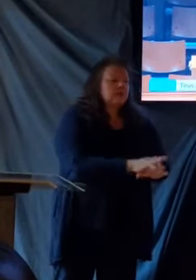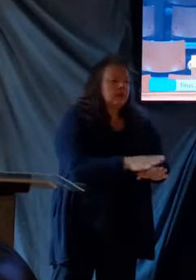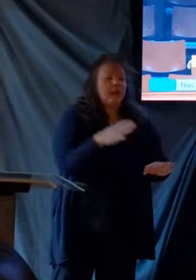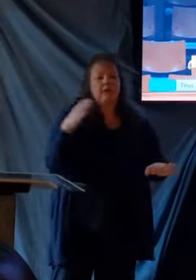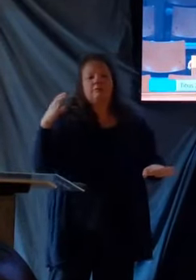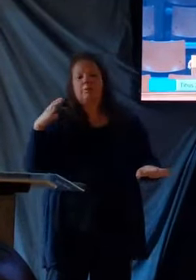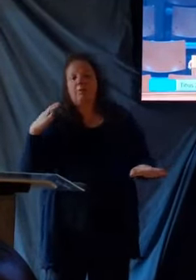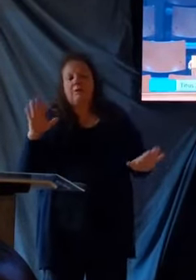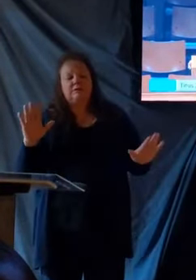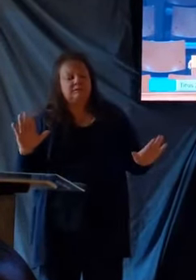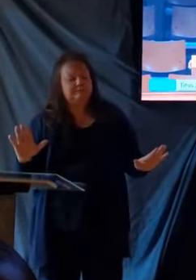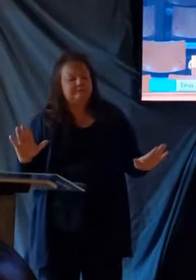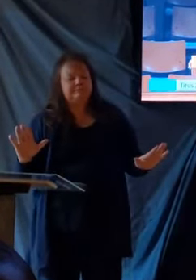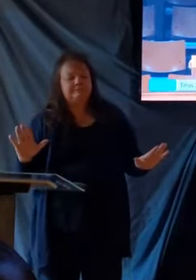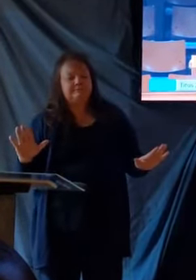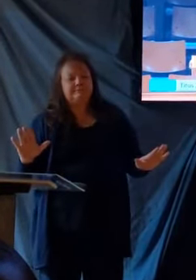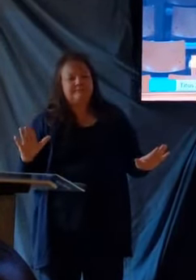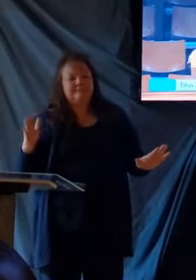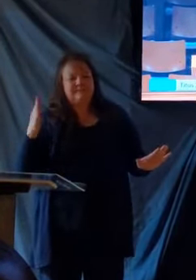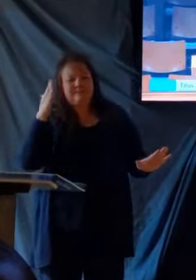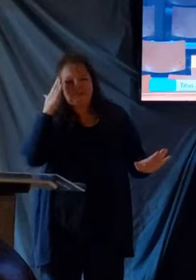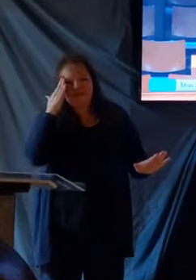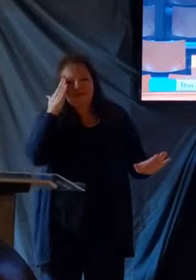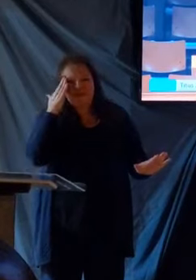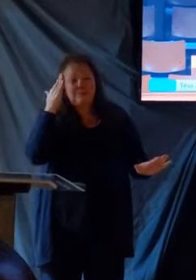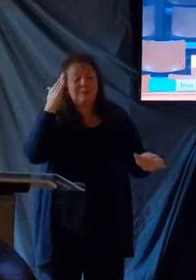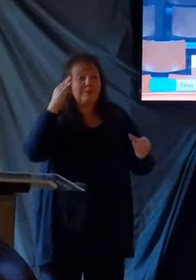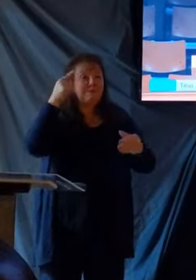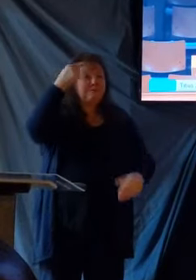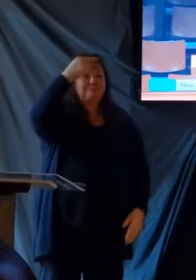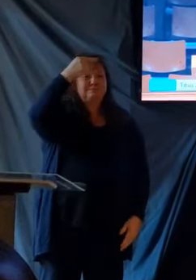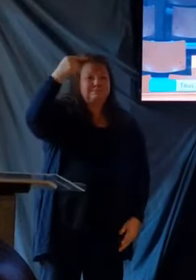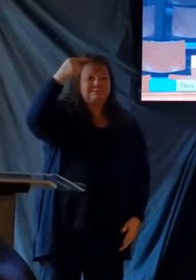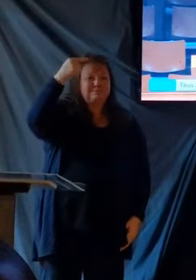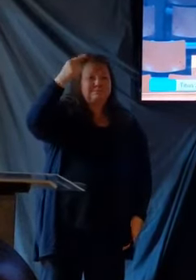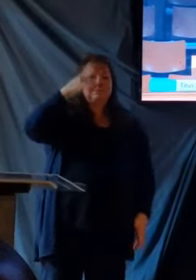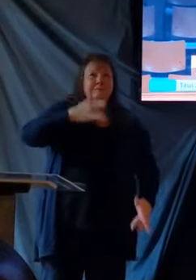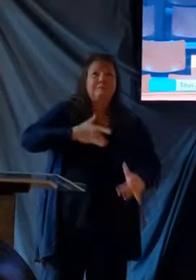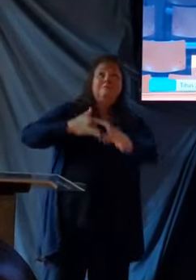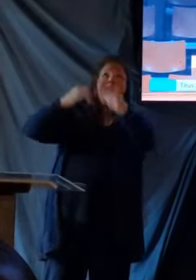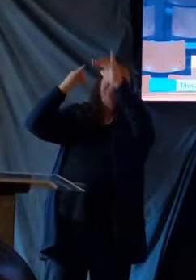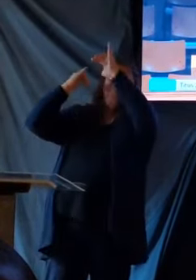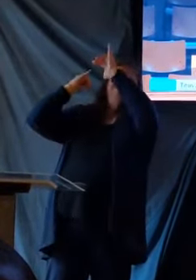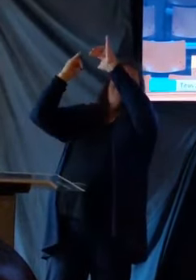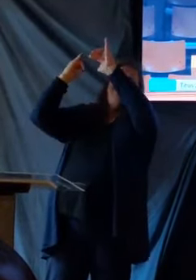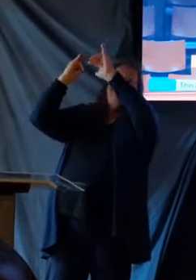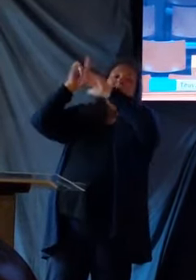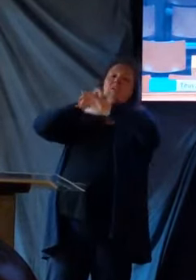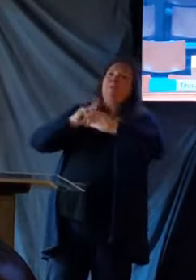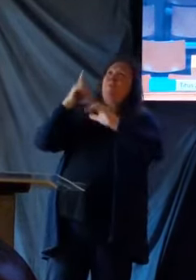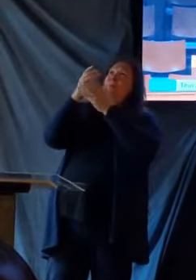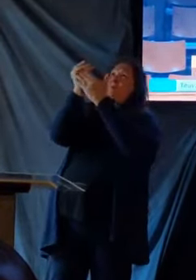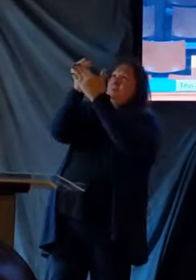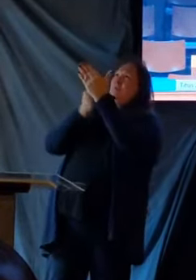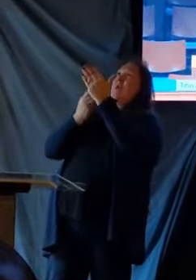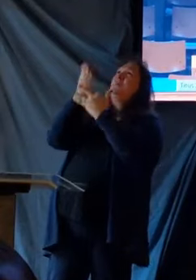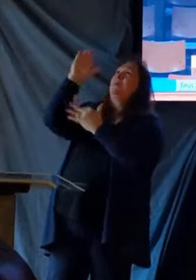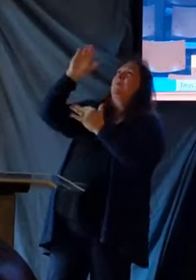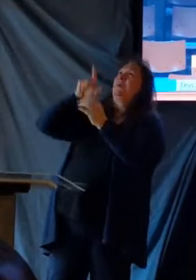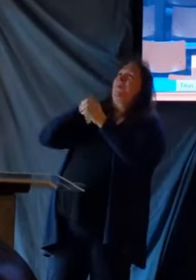master. You know what the number one thing is? Godliness. Lord, you've redeemed me by